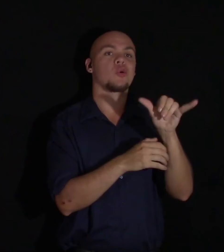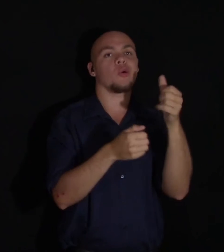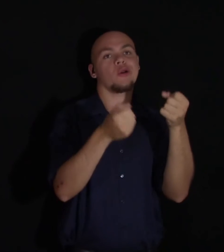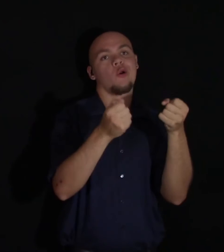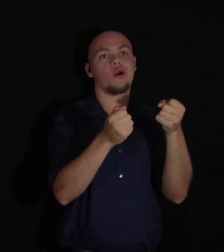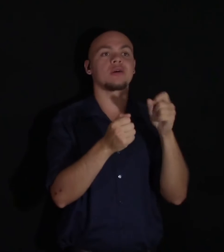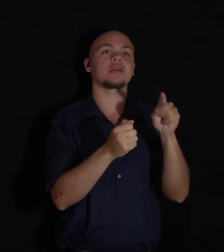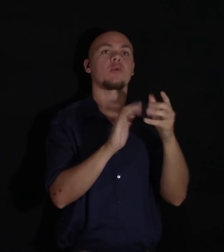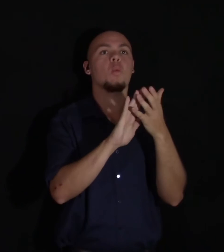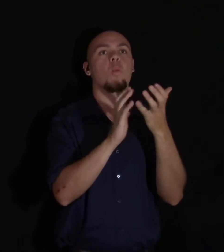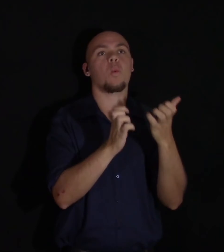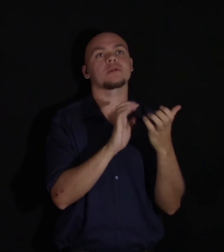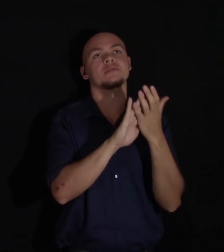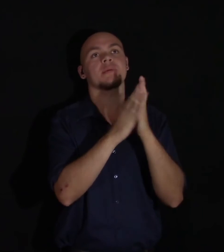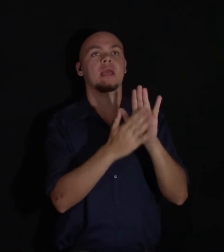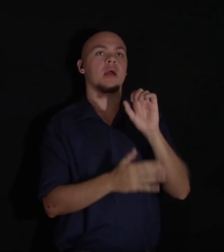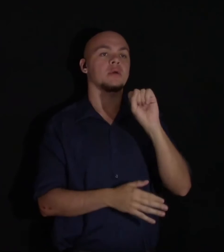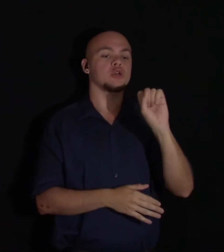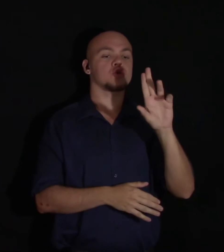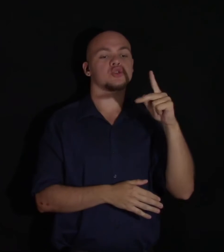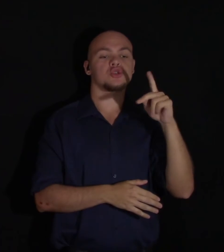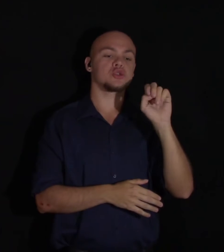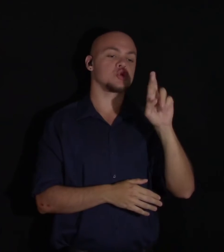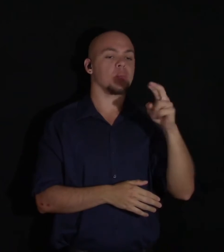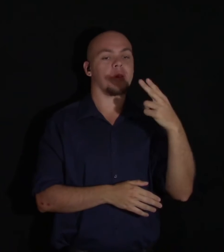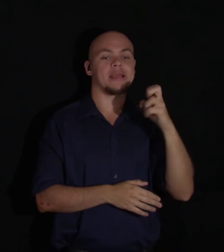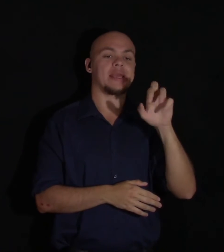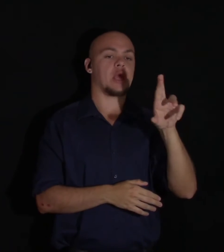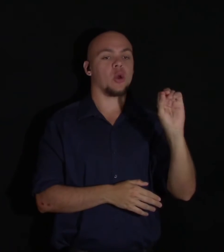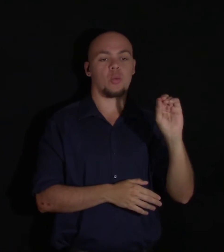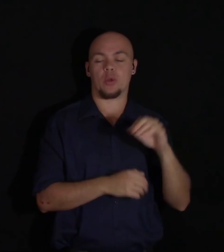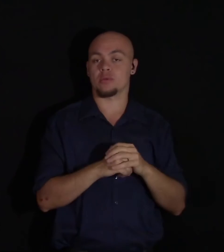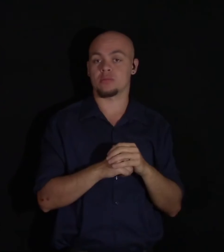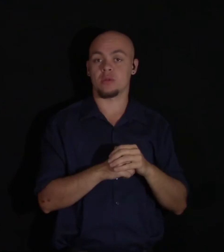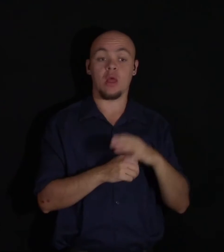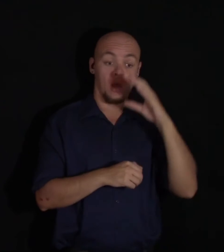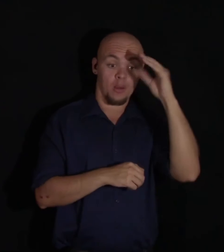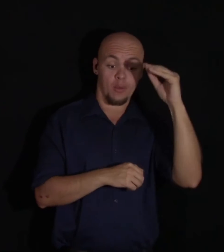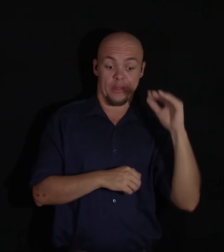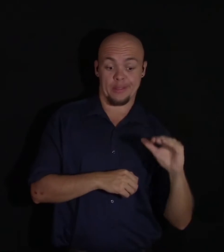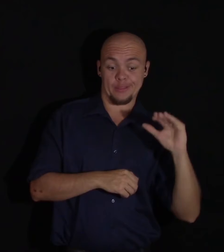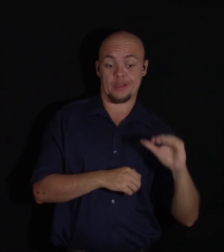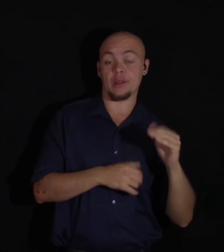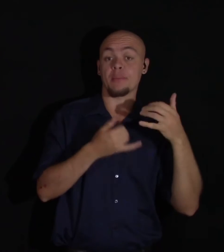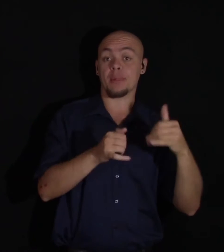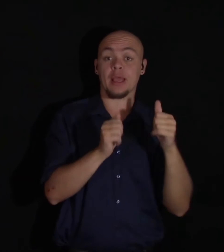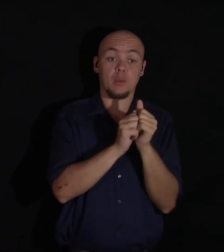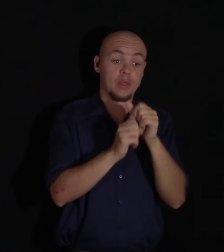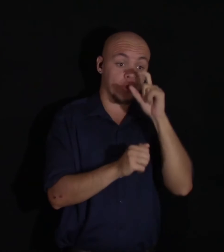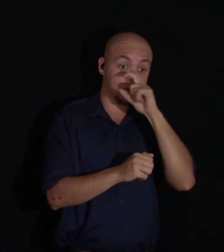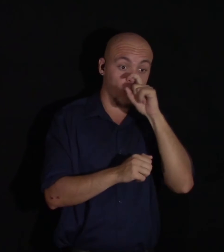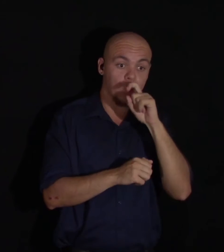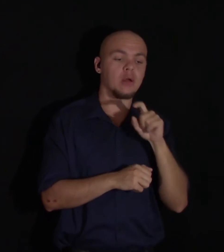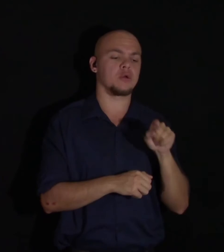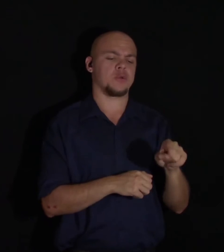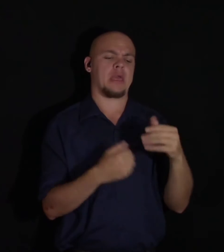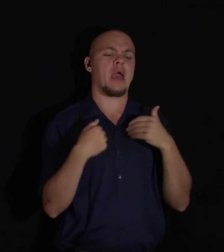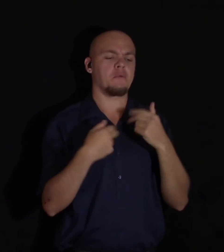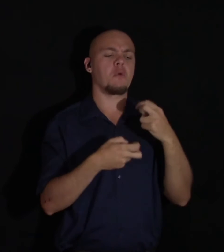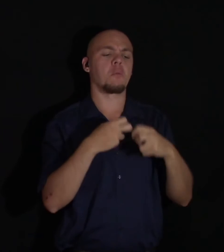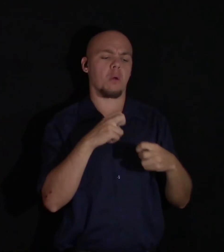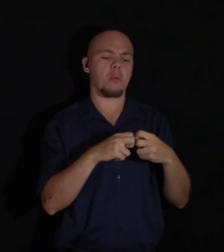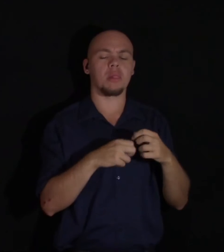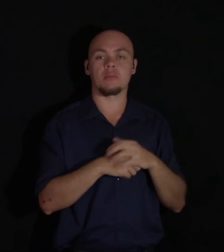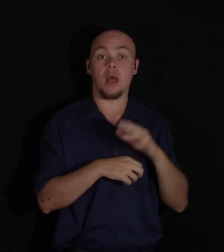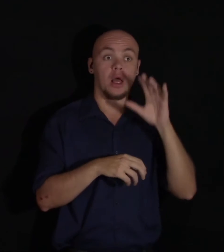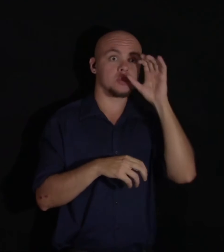to be a superhero. A little boy who likes playing with dolls will automatically be assumed to have a problem. And